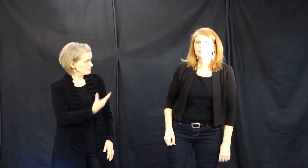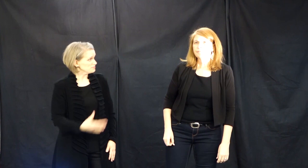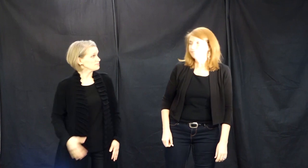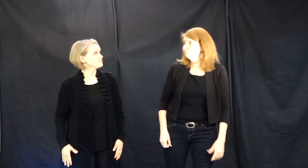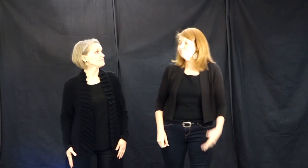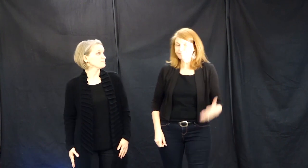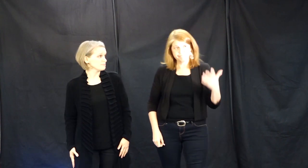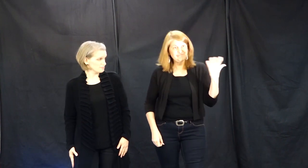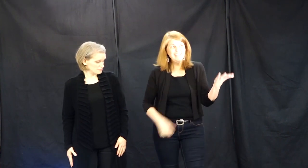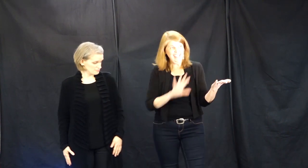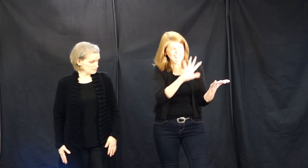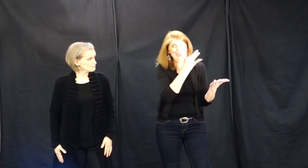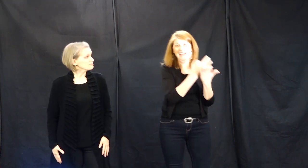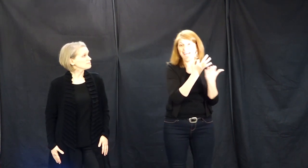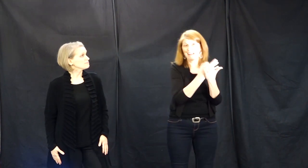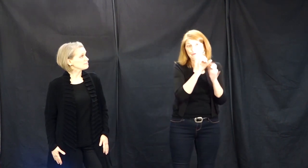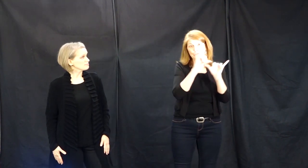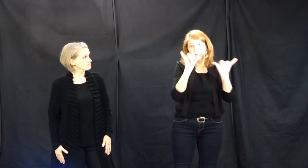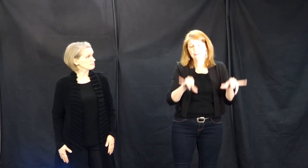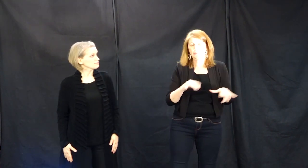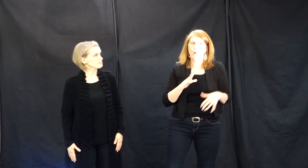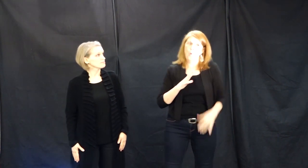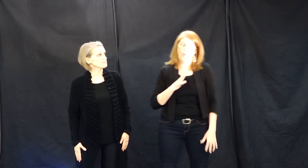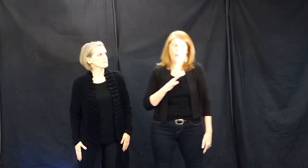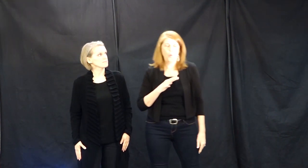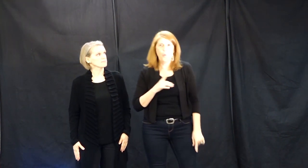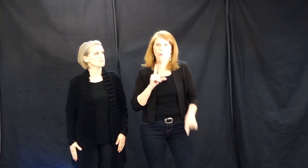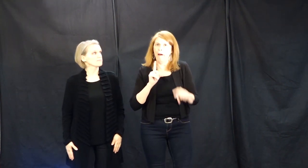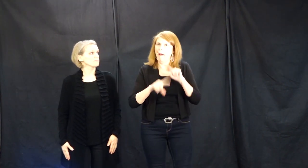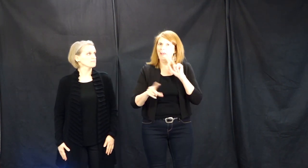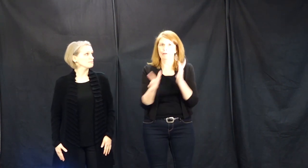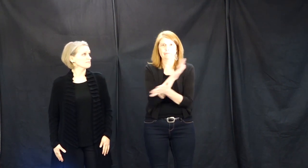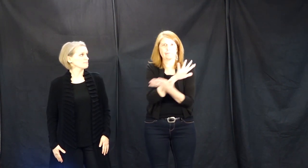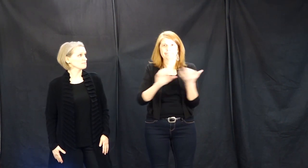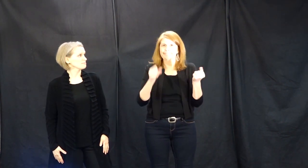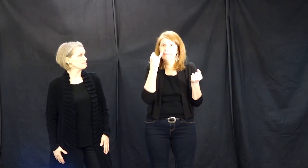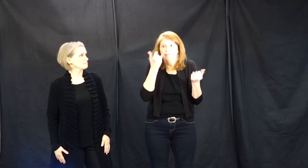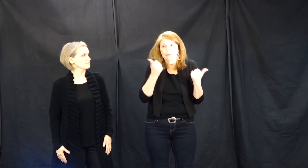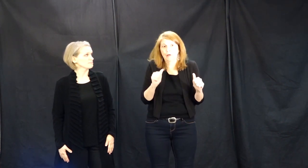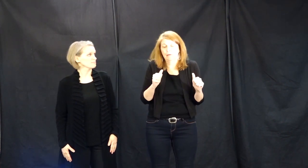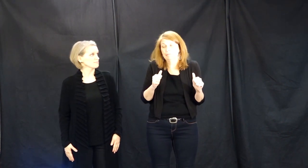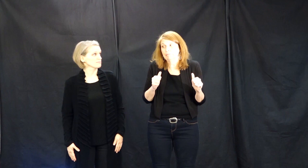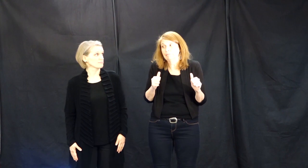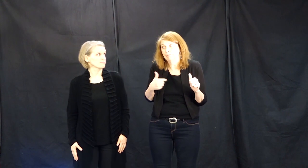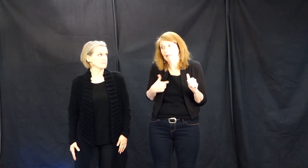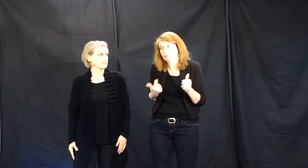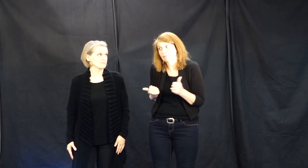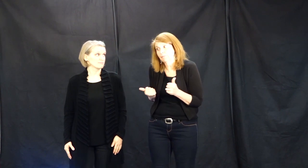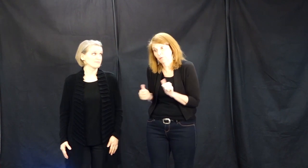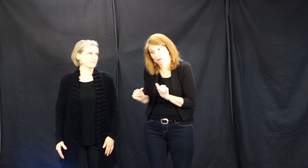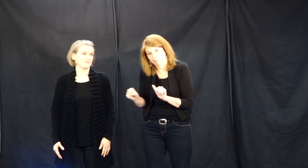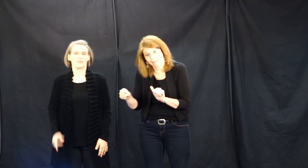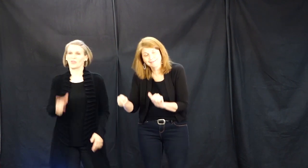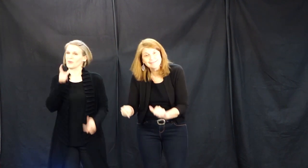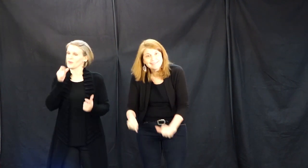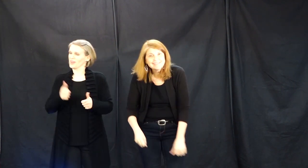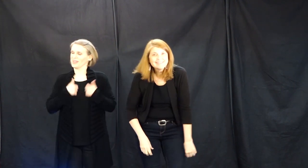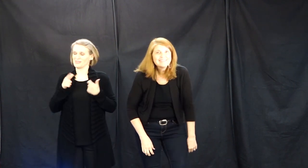His financial system is a work of genius. I couldn't undo it if I tried. And I tried. Who lives,